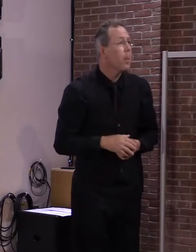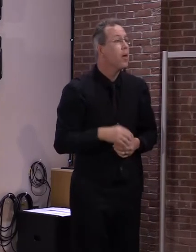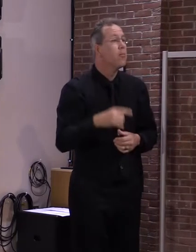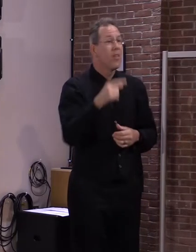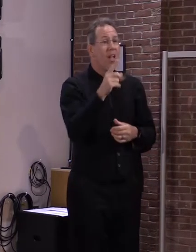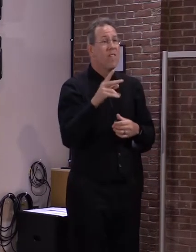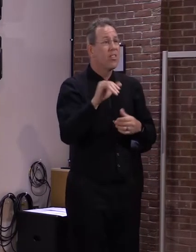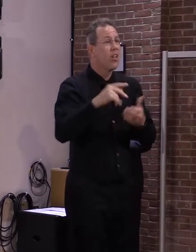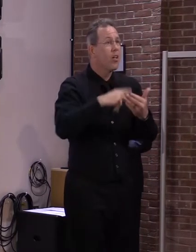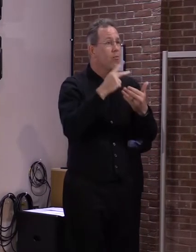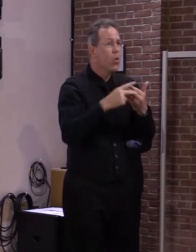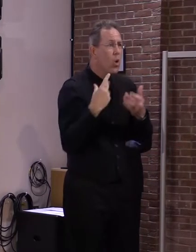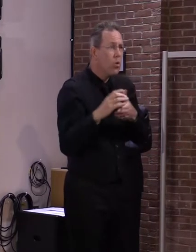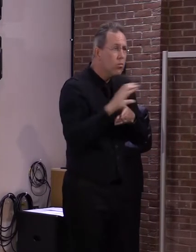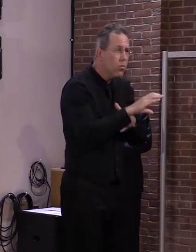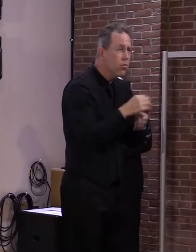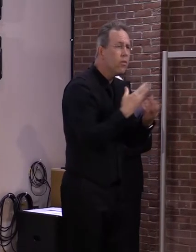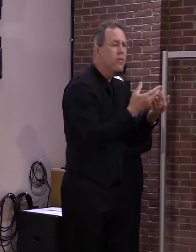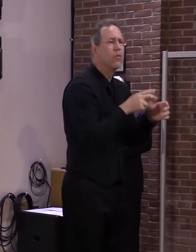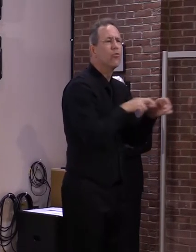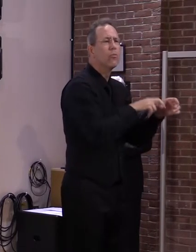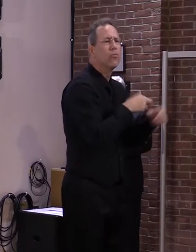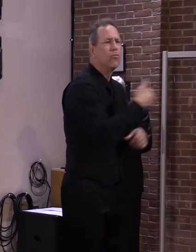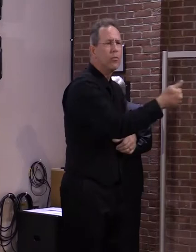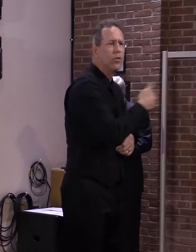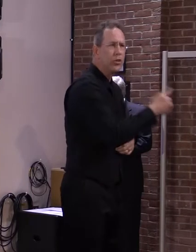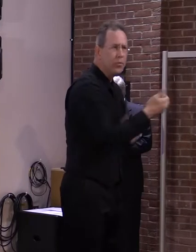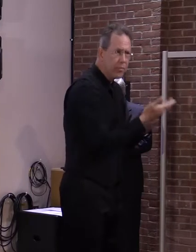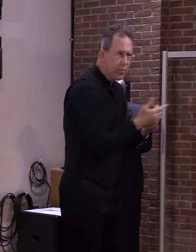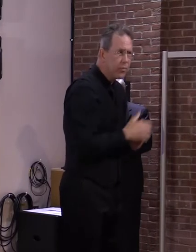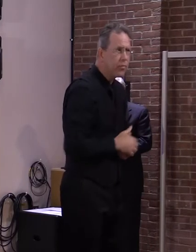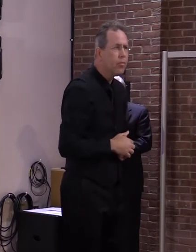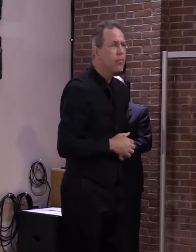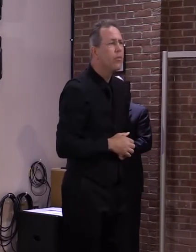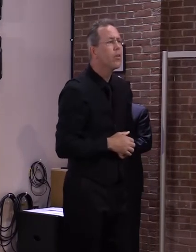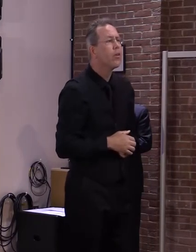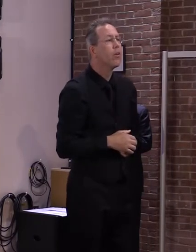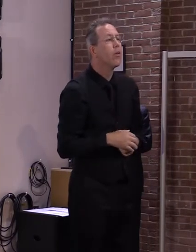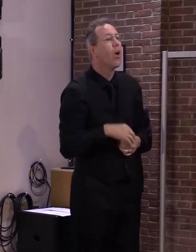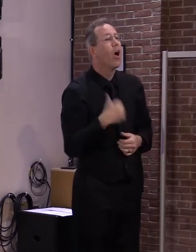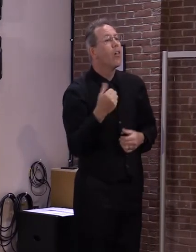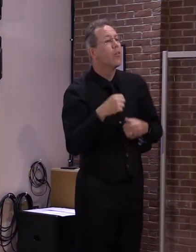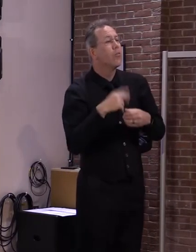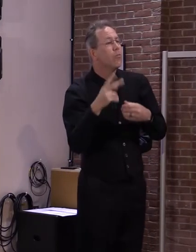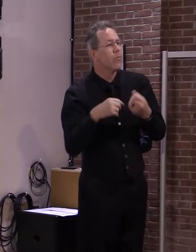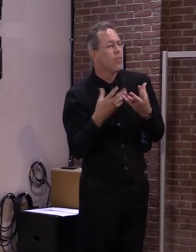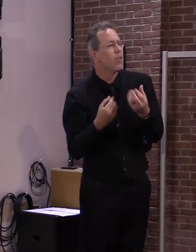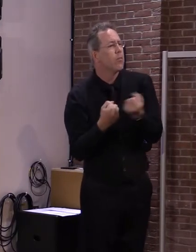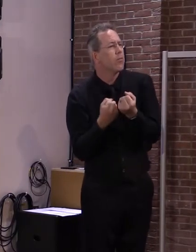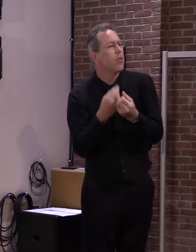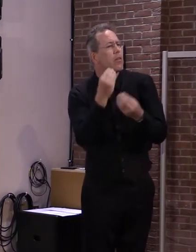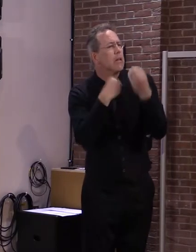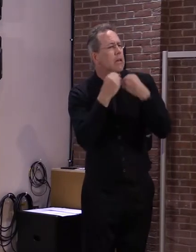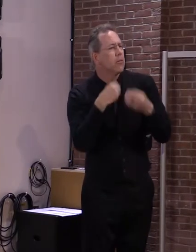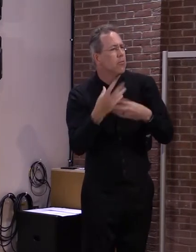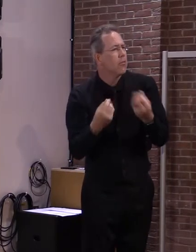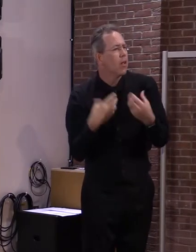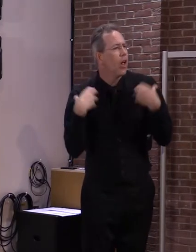transportation, and 94% are providing healthy snacks or meals. Moving beyond the numbers, one thing that is